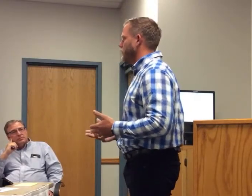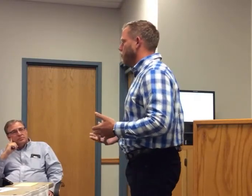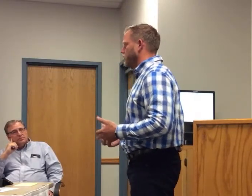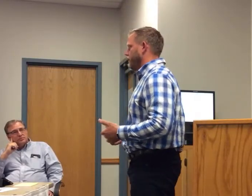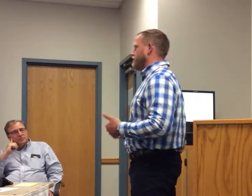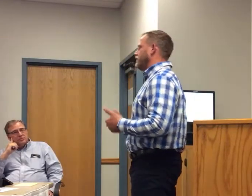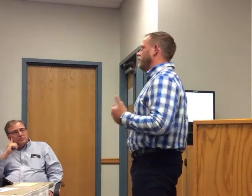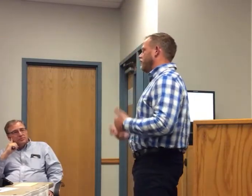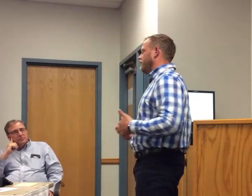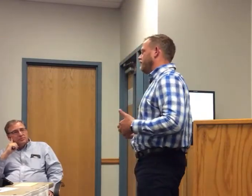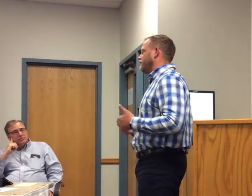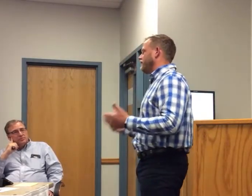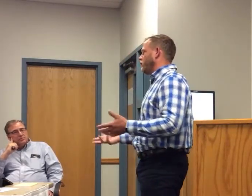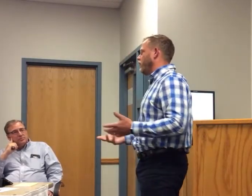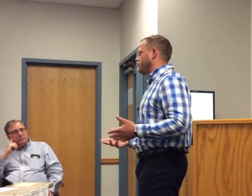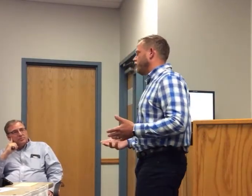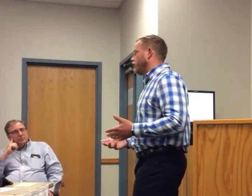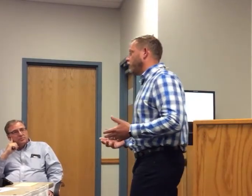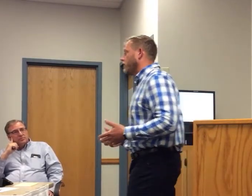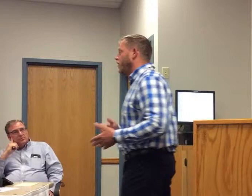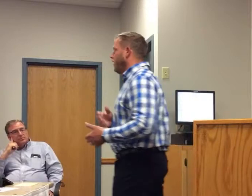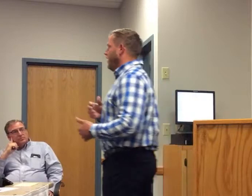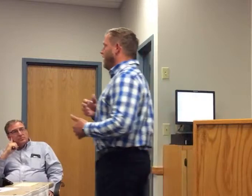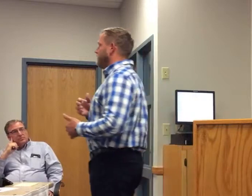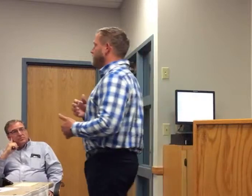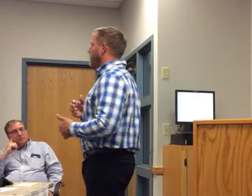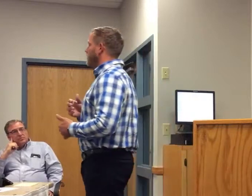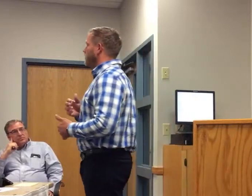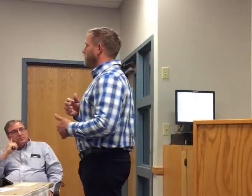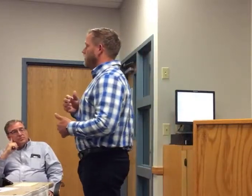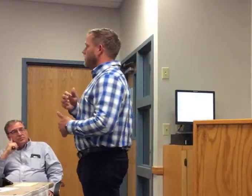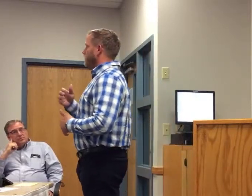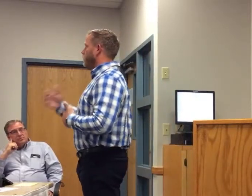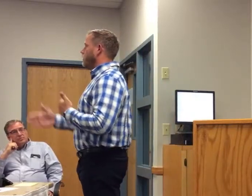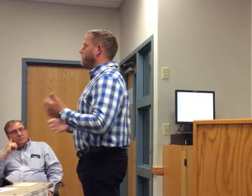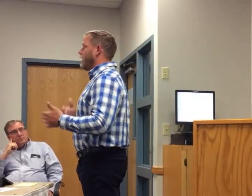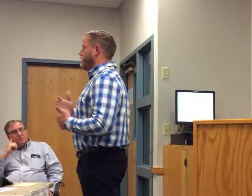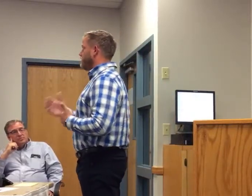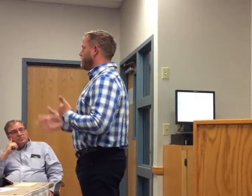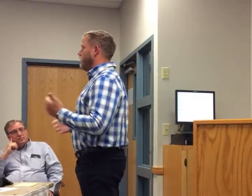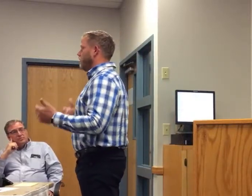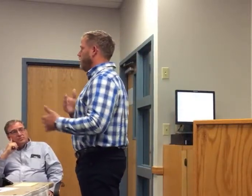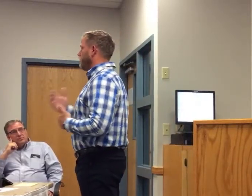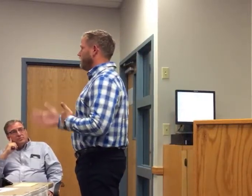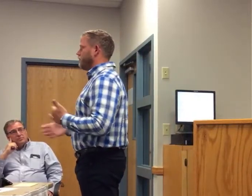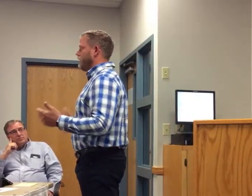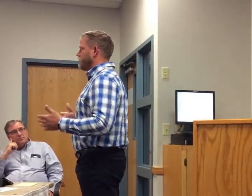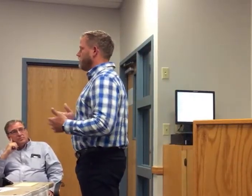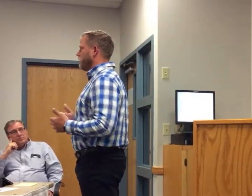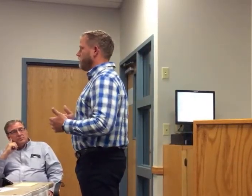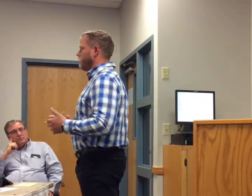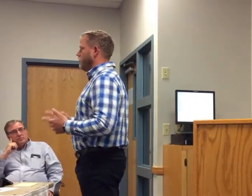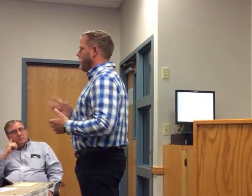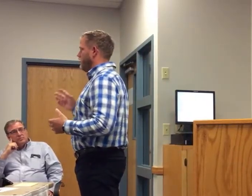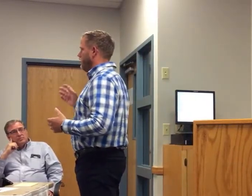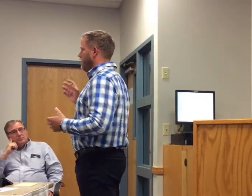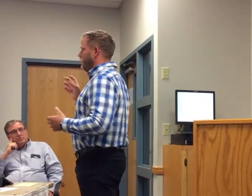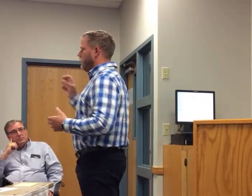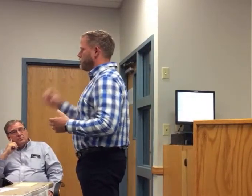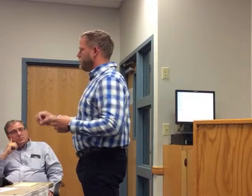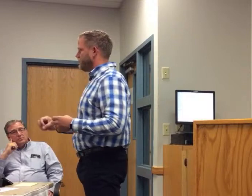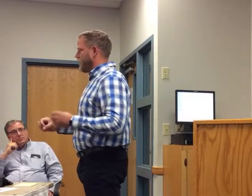aren't you doing more? Kids are going to look at us and say, why aren't you doing more? And so 4 and 5 years ago, it was especially crazy. You